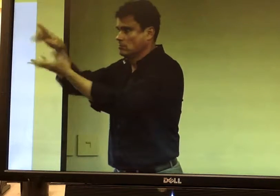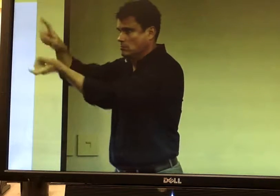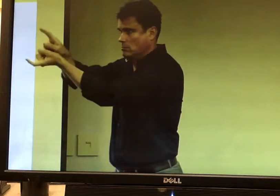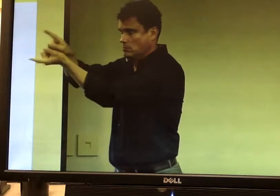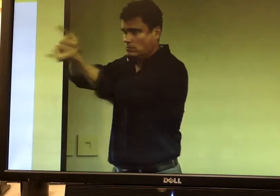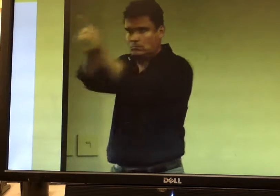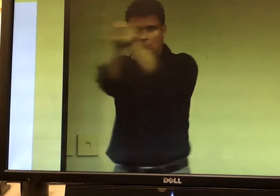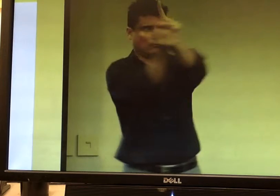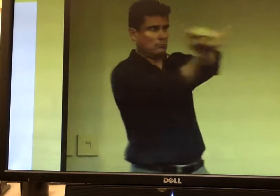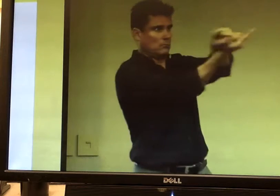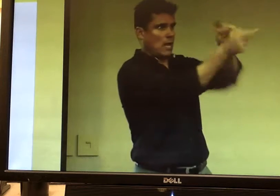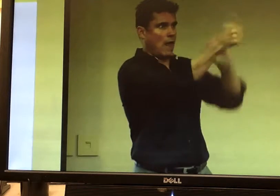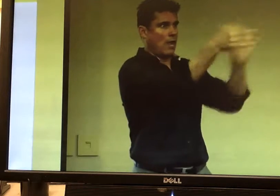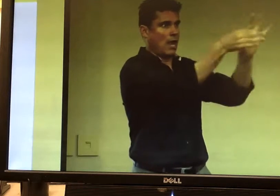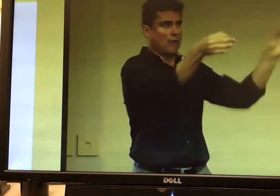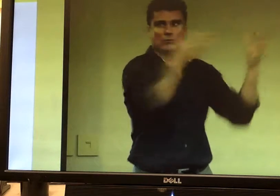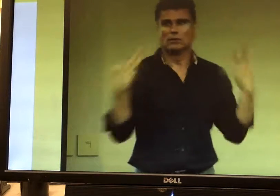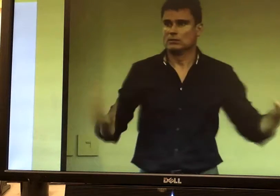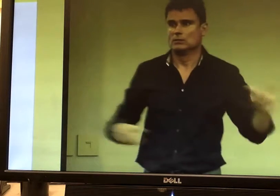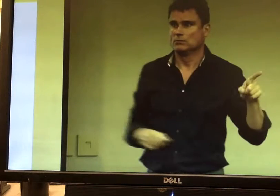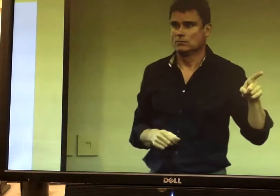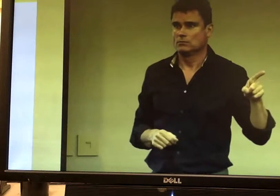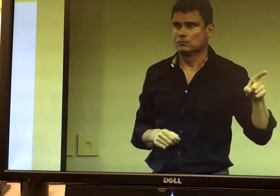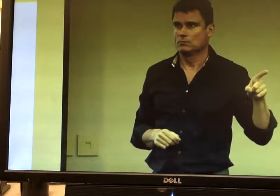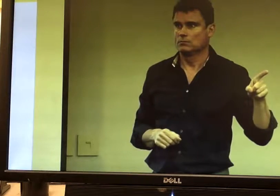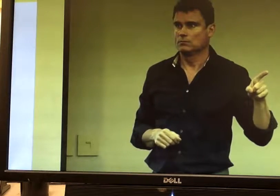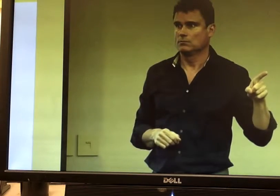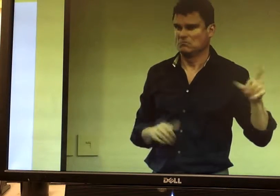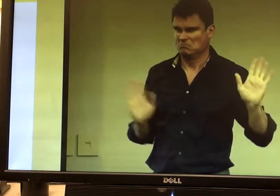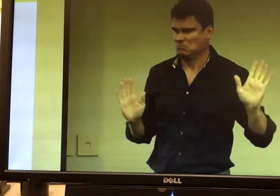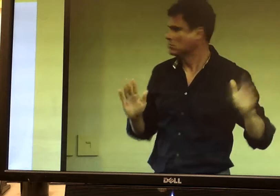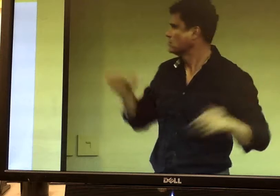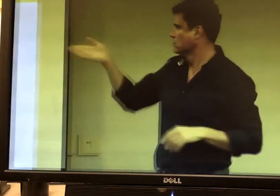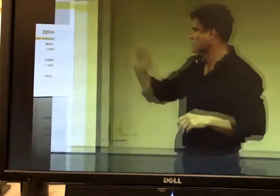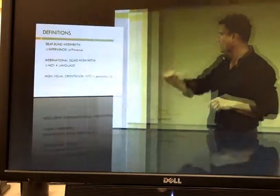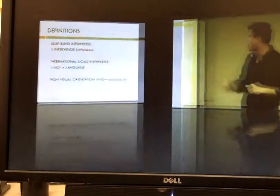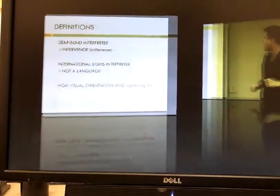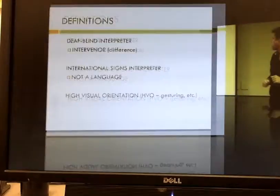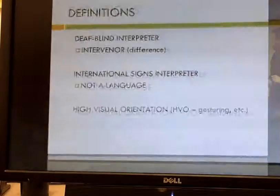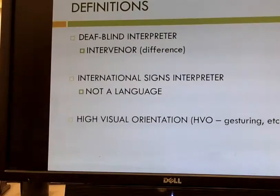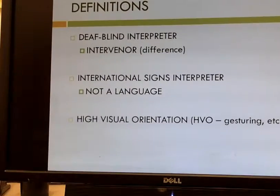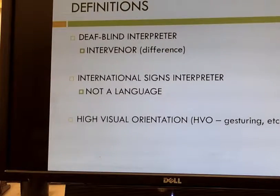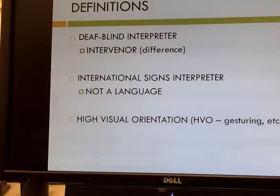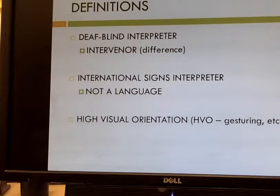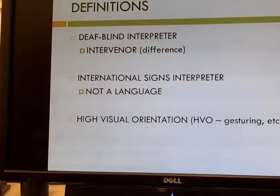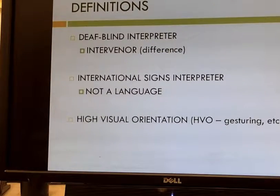The goal here should be the source language into the target language. That's it.